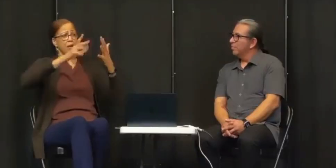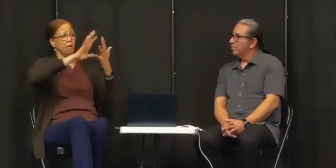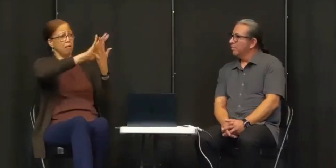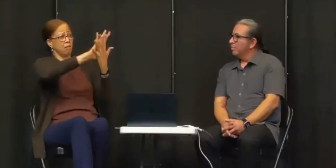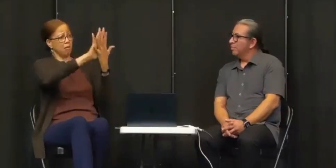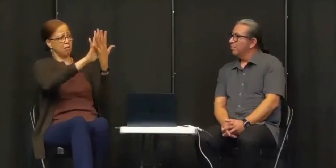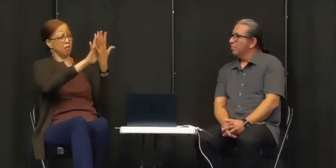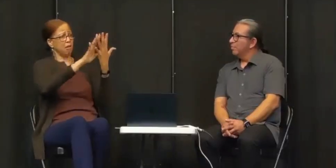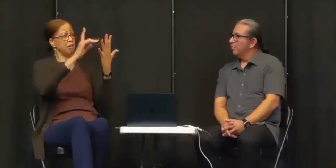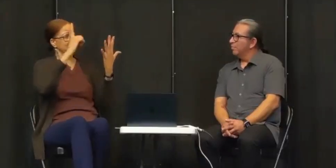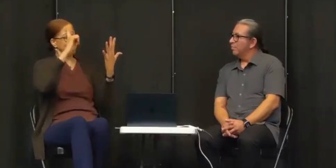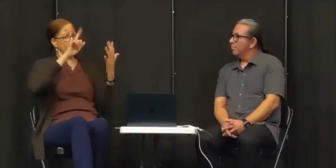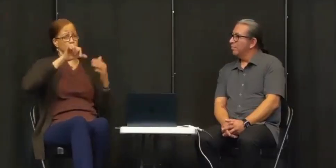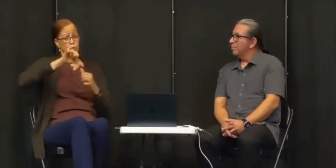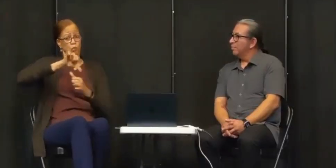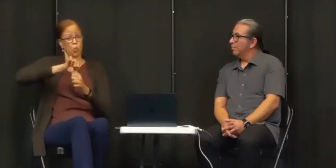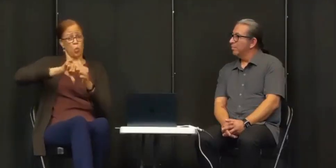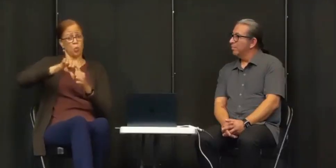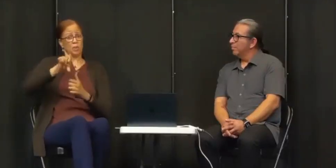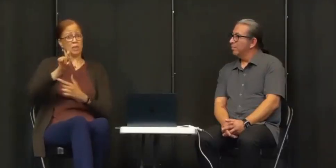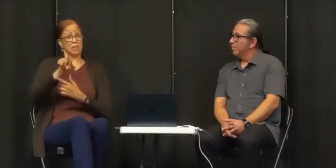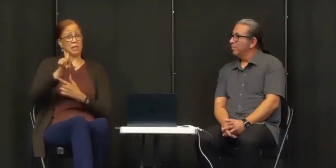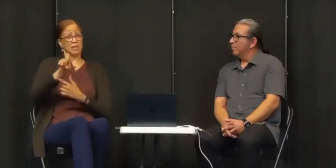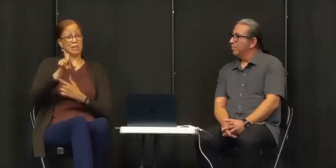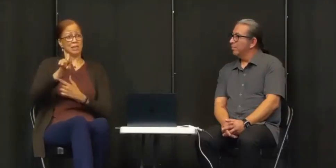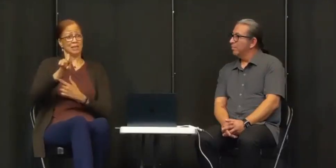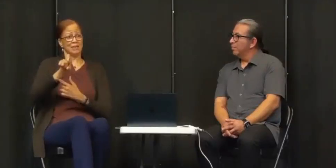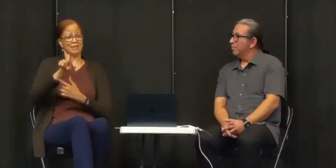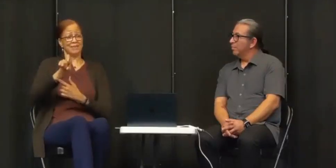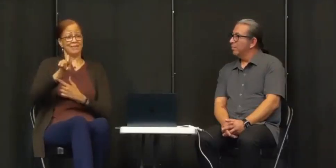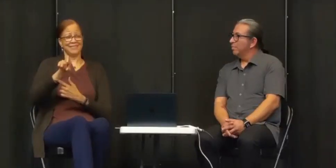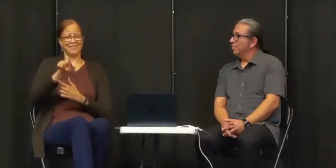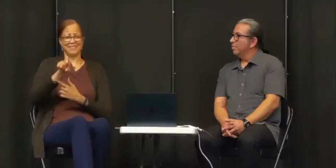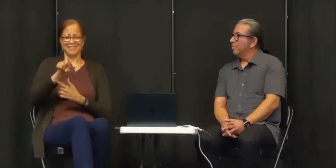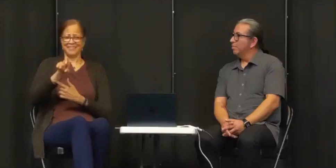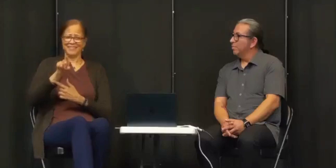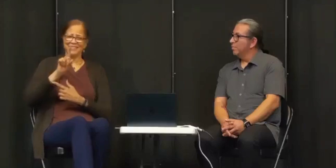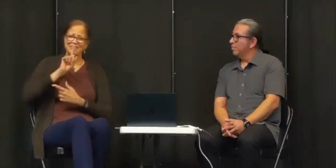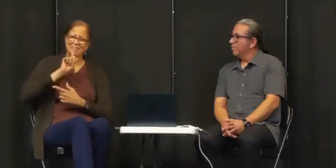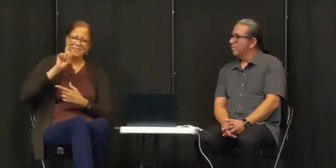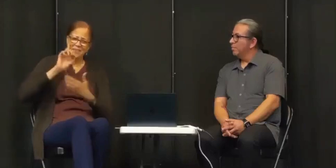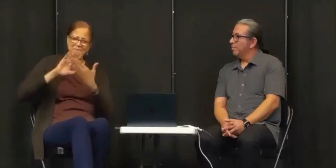communicate with you, and they can only kind of gesture a bit, your social needs